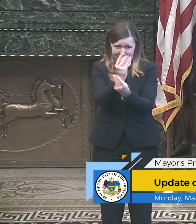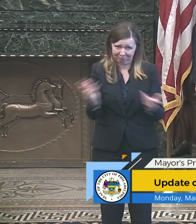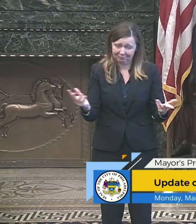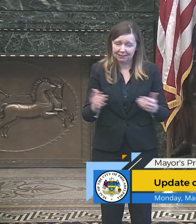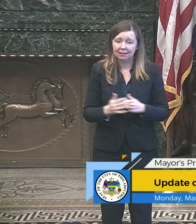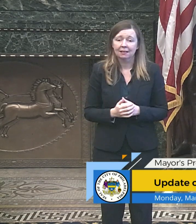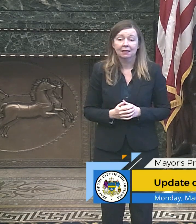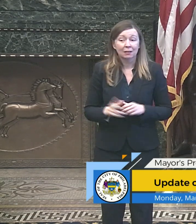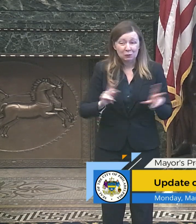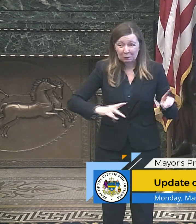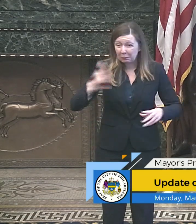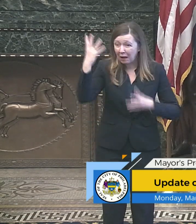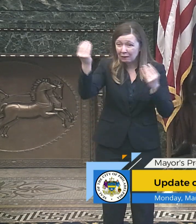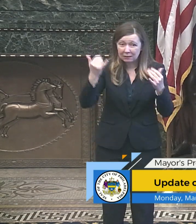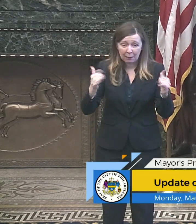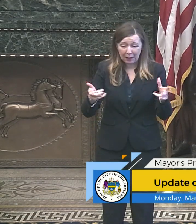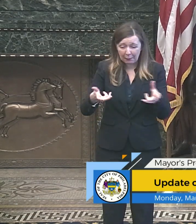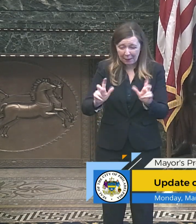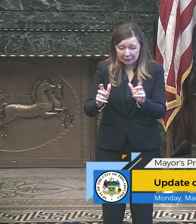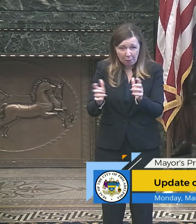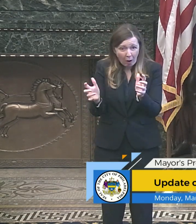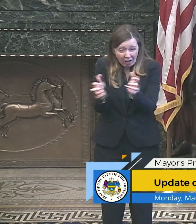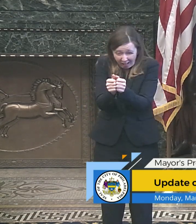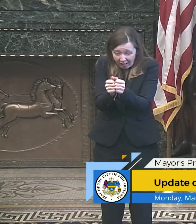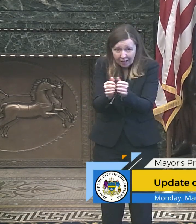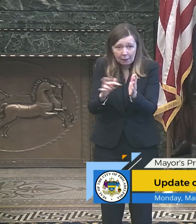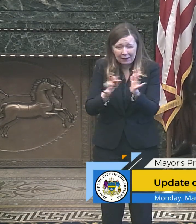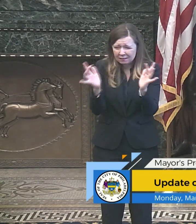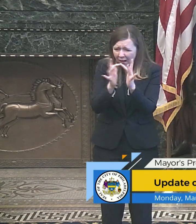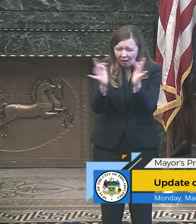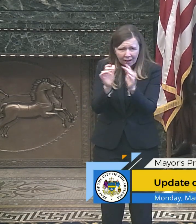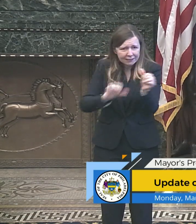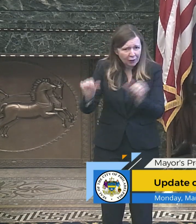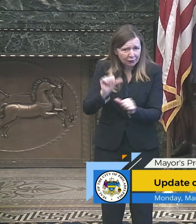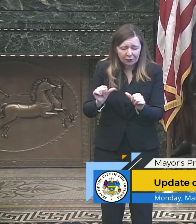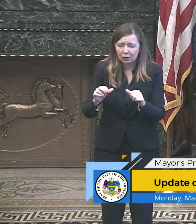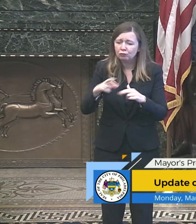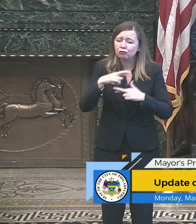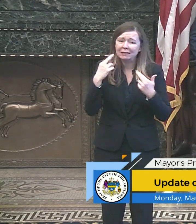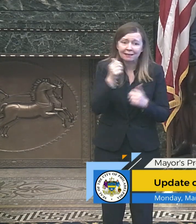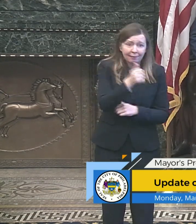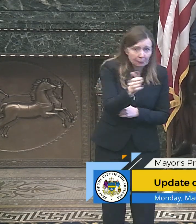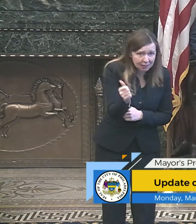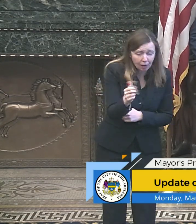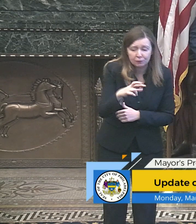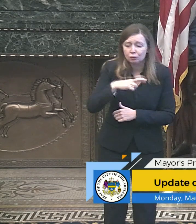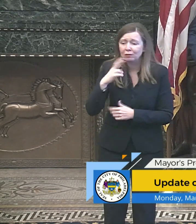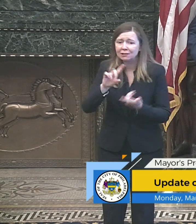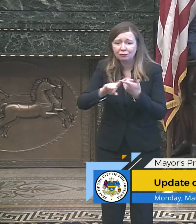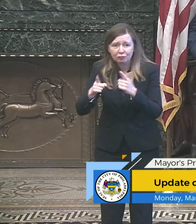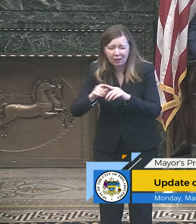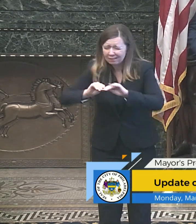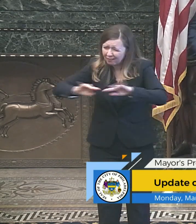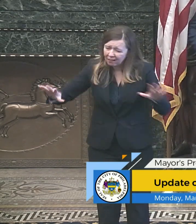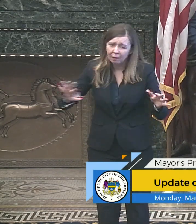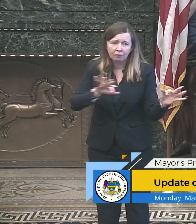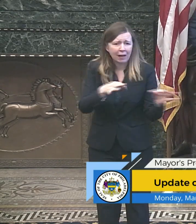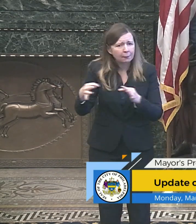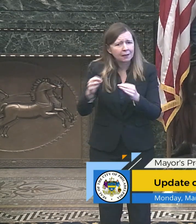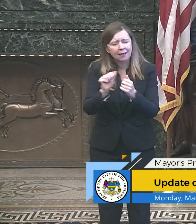we don't think people should be out playing basketball. This means that they're coming in contact with each other. They're risking themselves. They're risking their friends. They're risking their